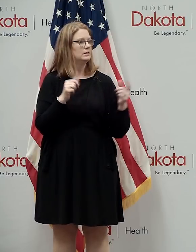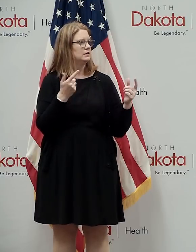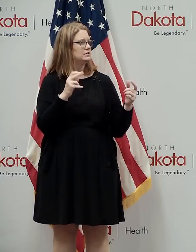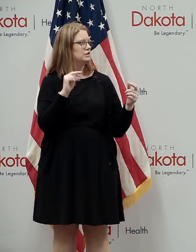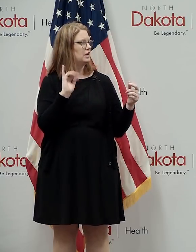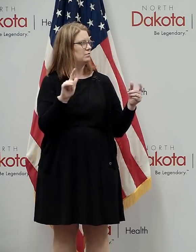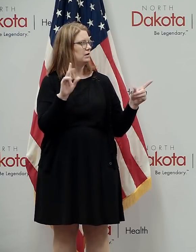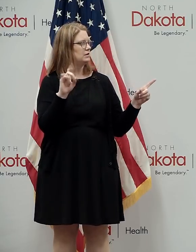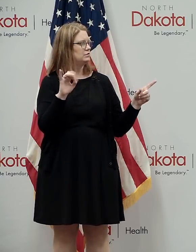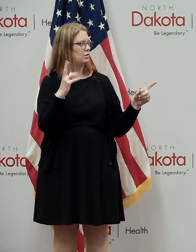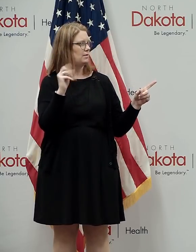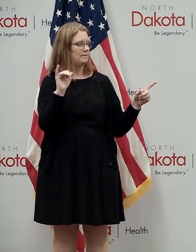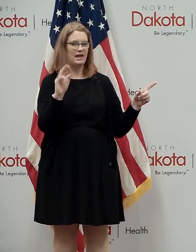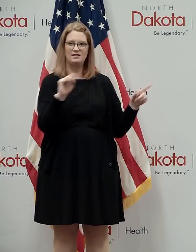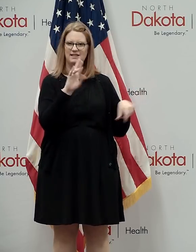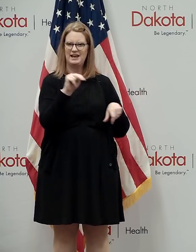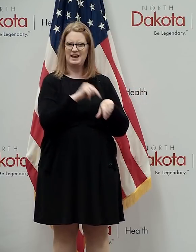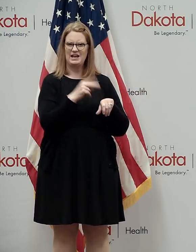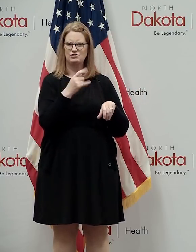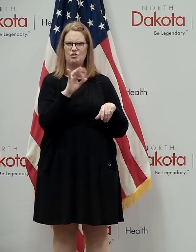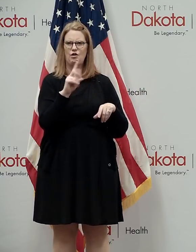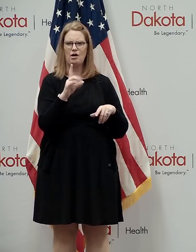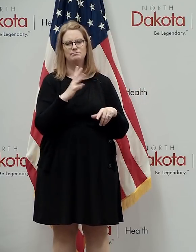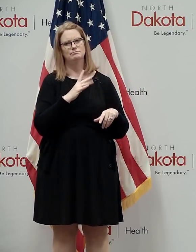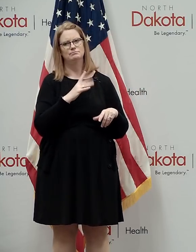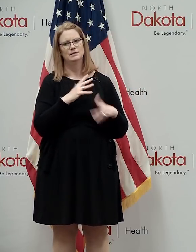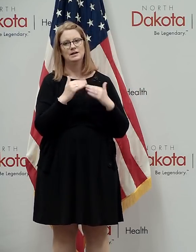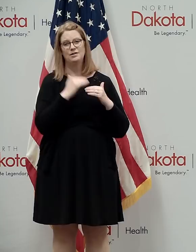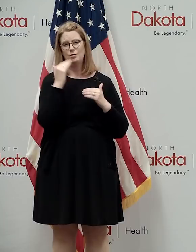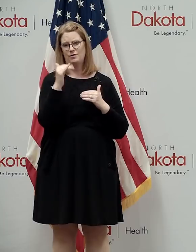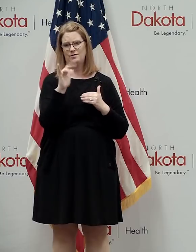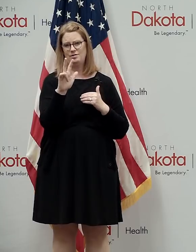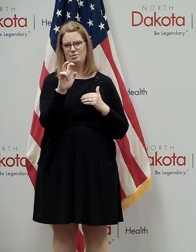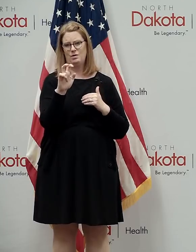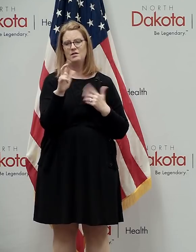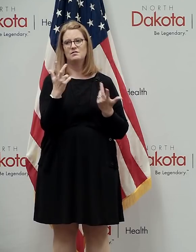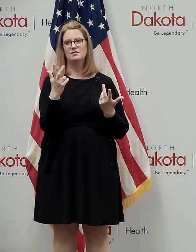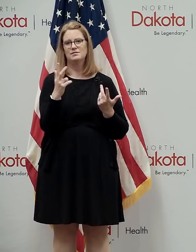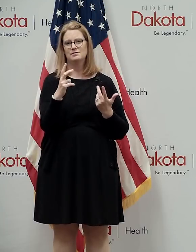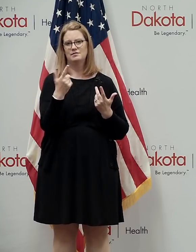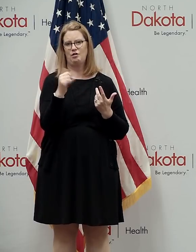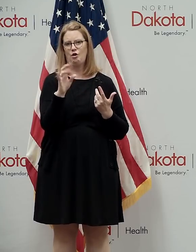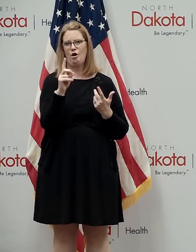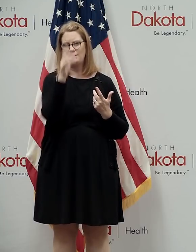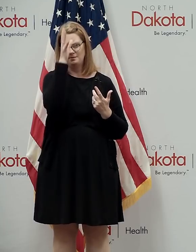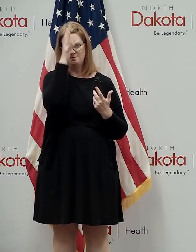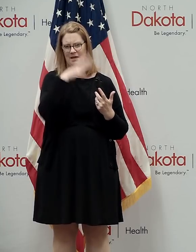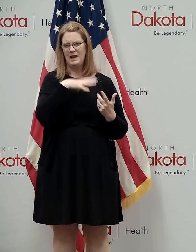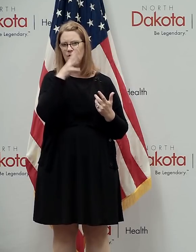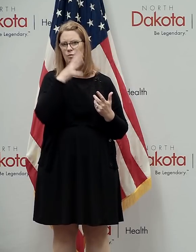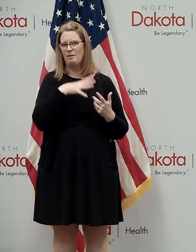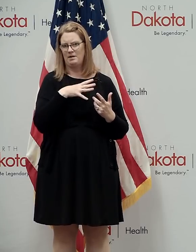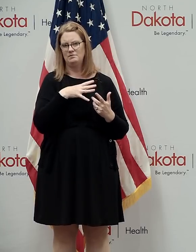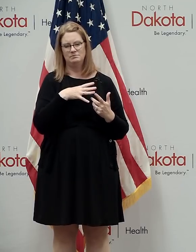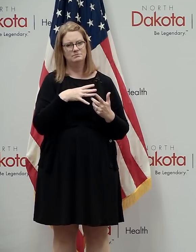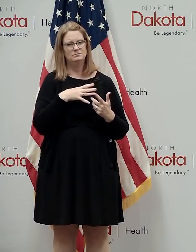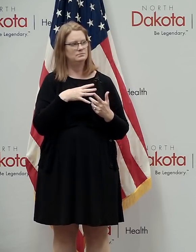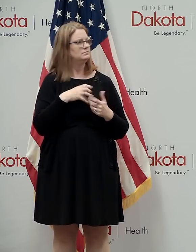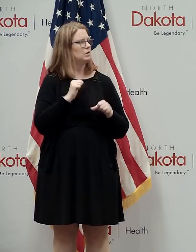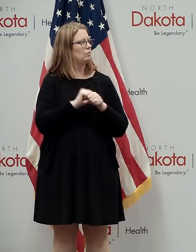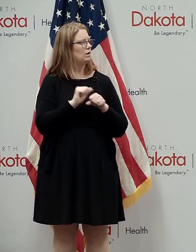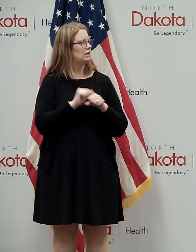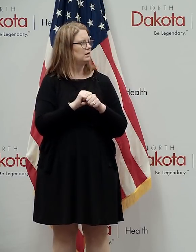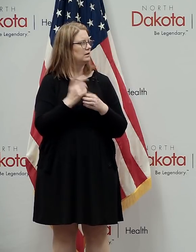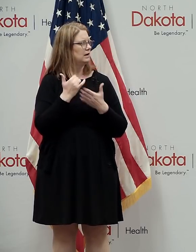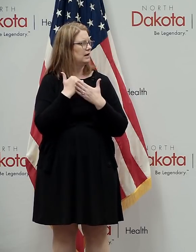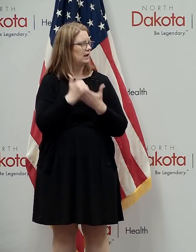thanks again. The National Guard continues to play an important role. I think we've got over 300 Guard men and women that are deployed right now,